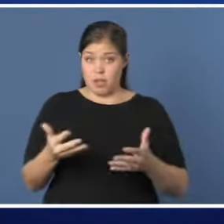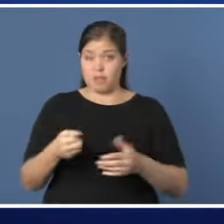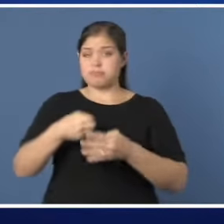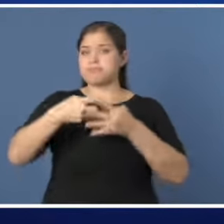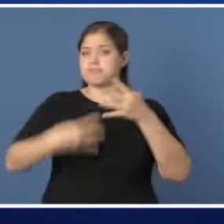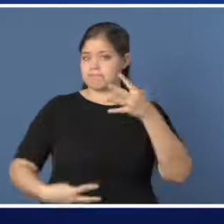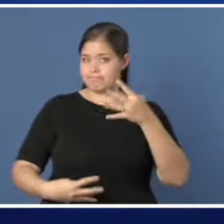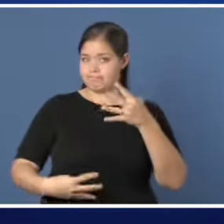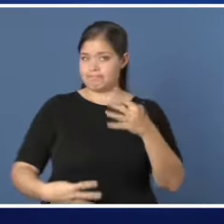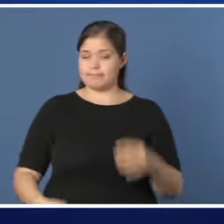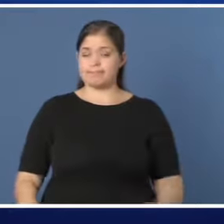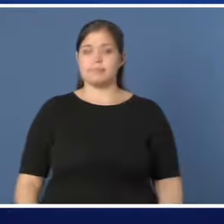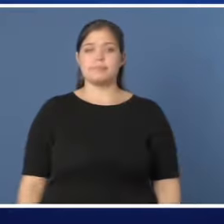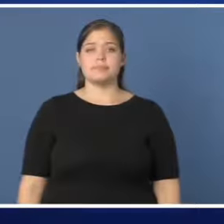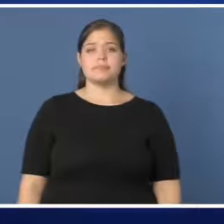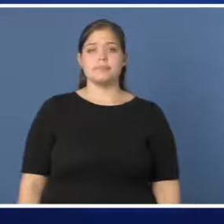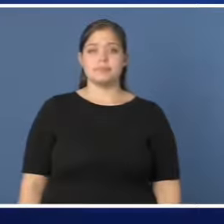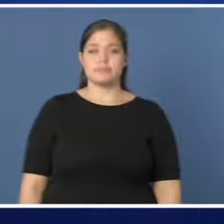should include